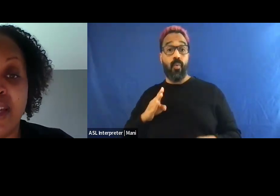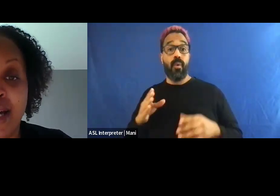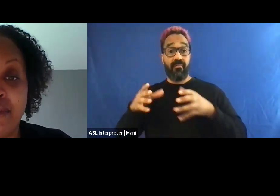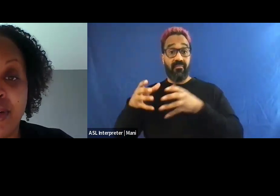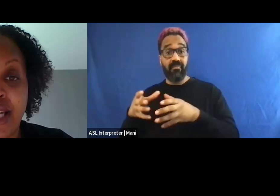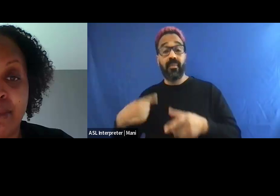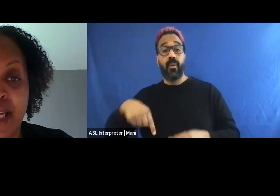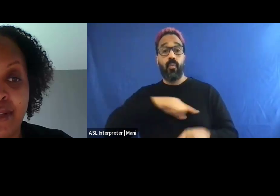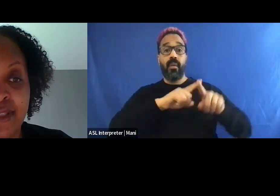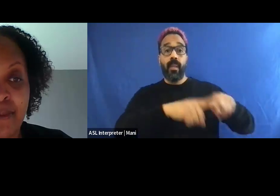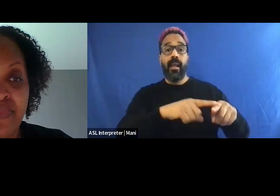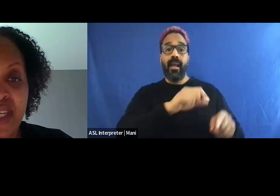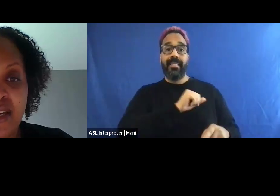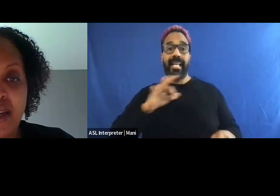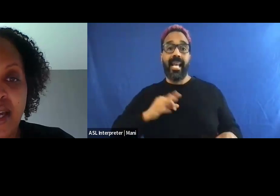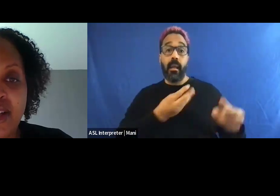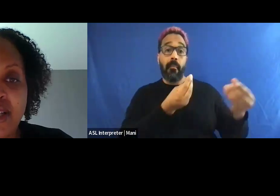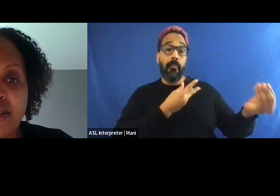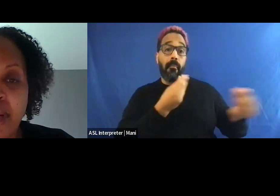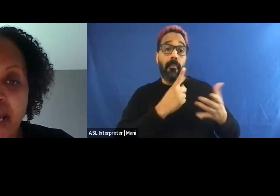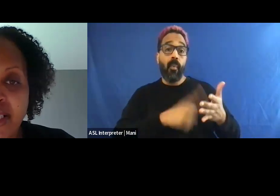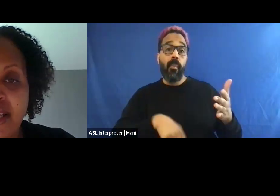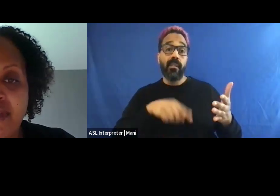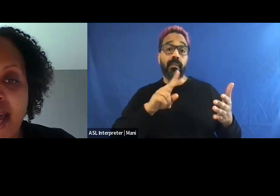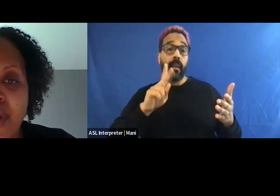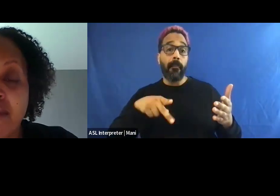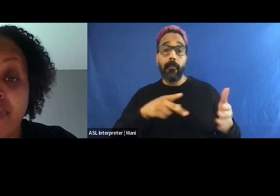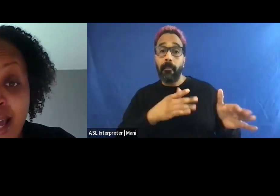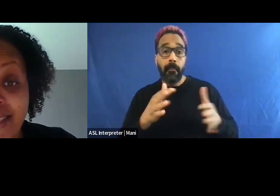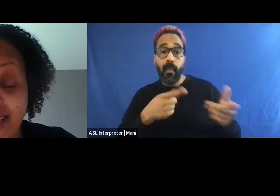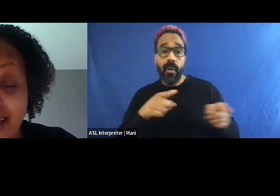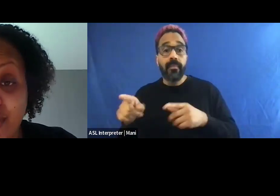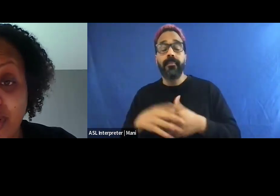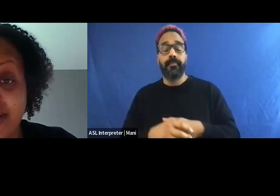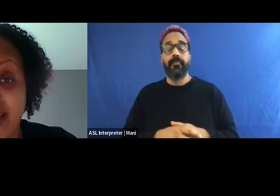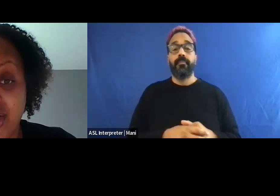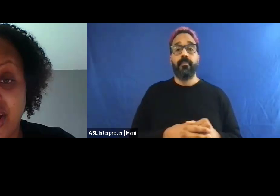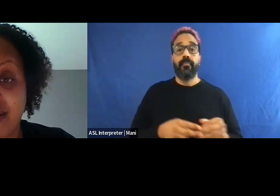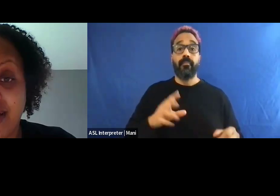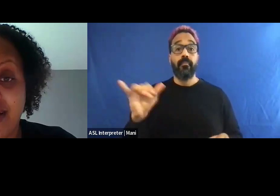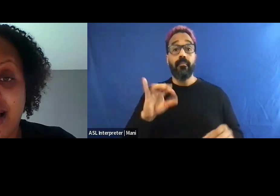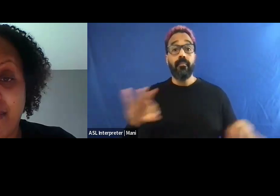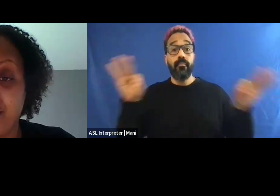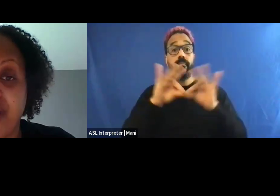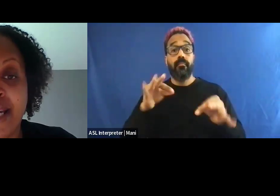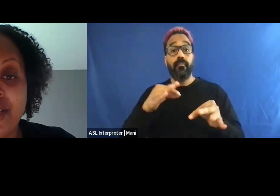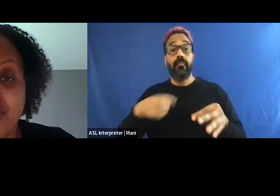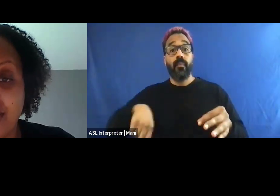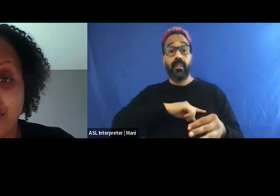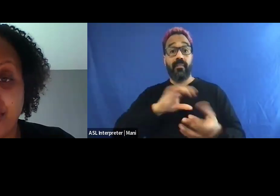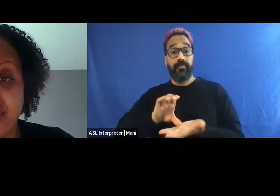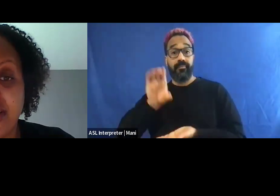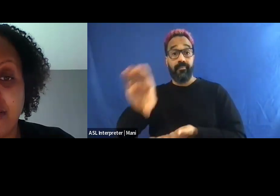us with a lot of those updates. It's also imperative that we invest in the organization through